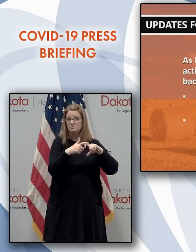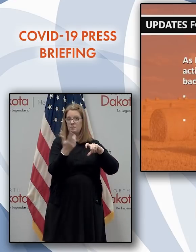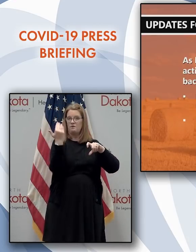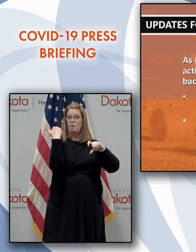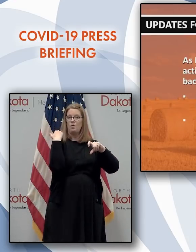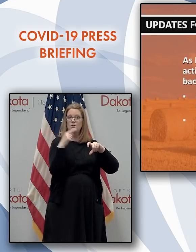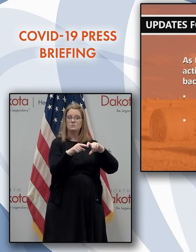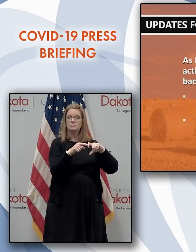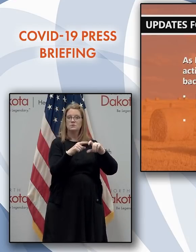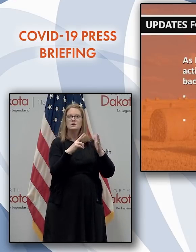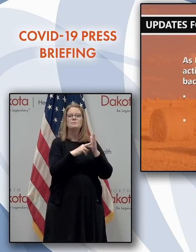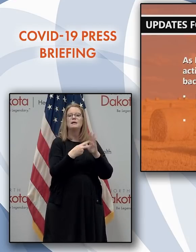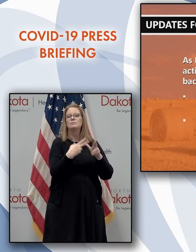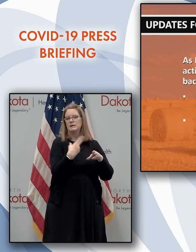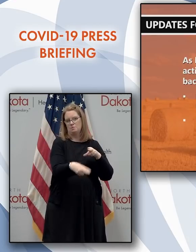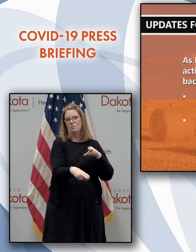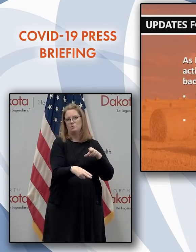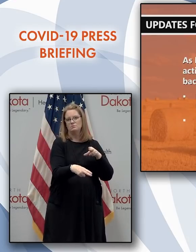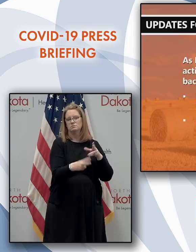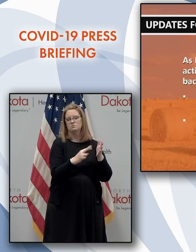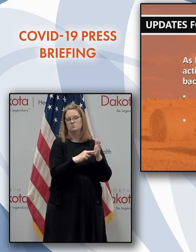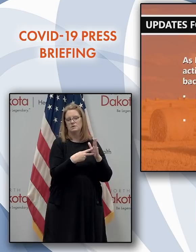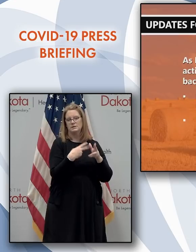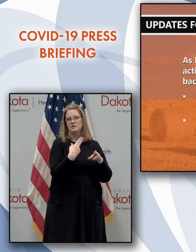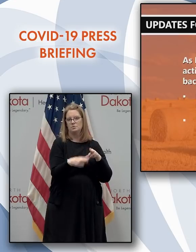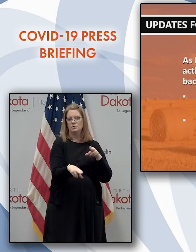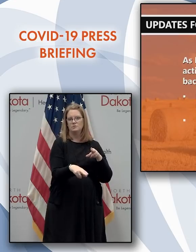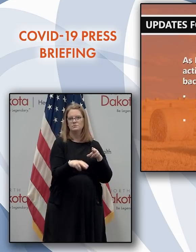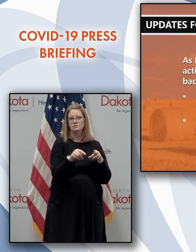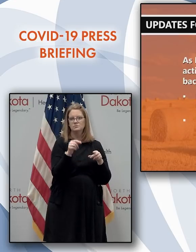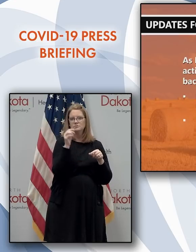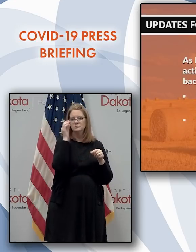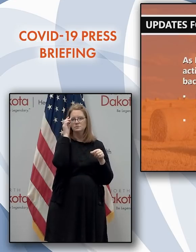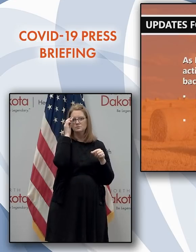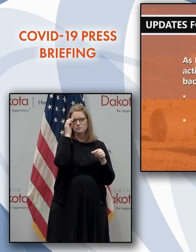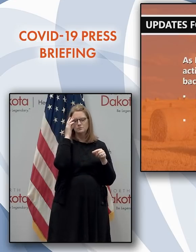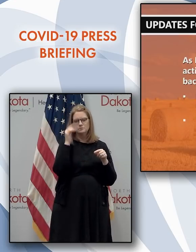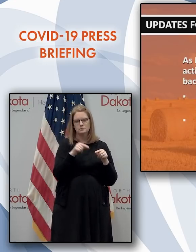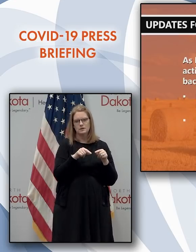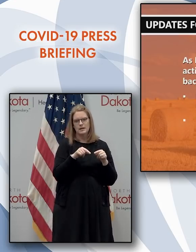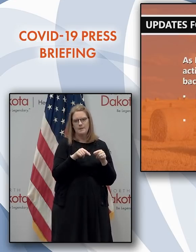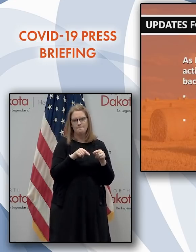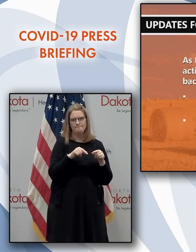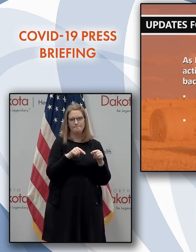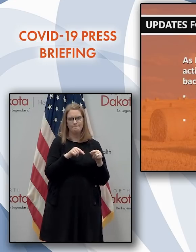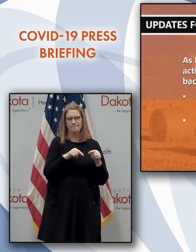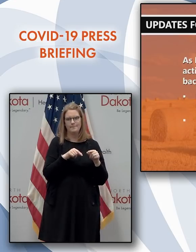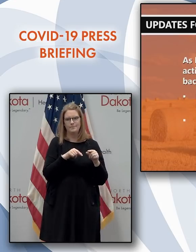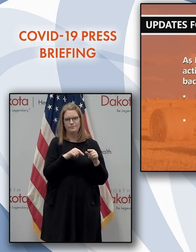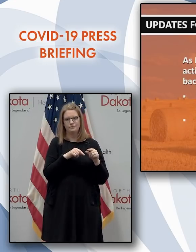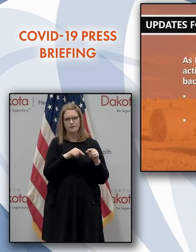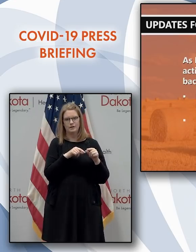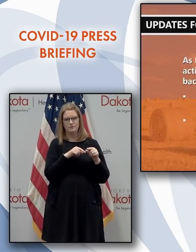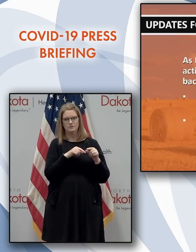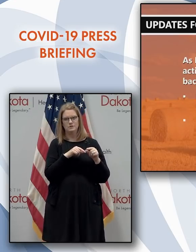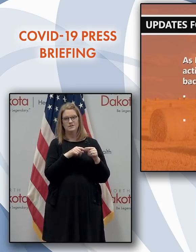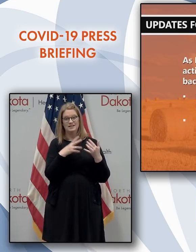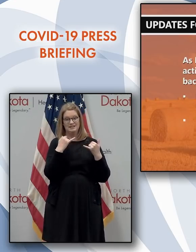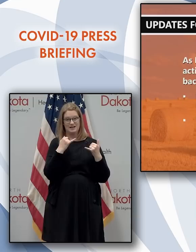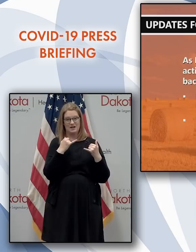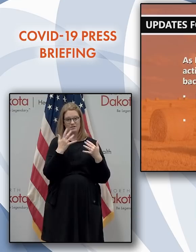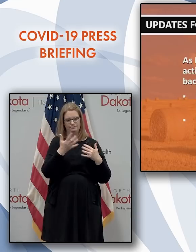order was always meant to be temporary, and so again, those are being